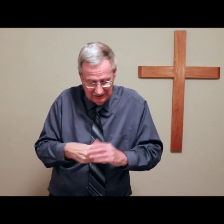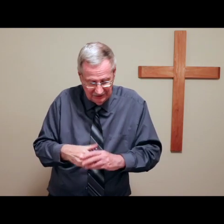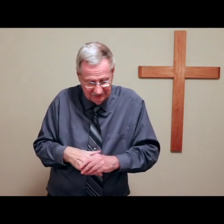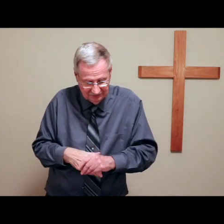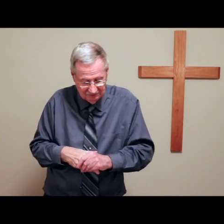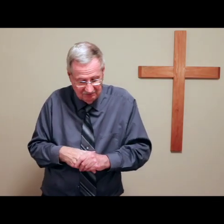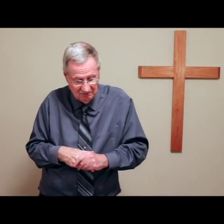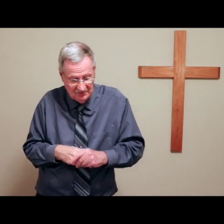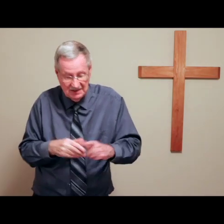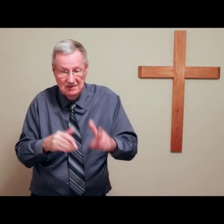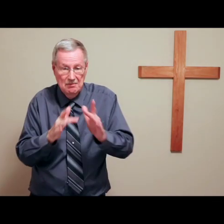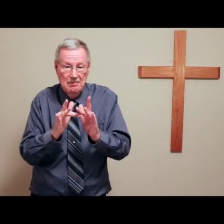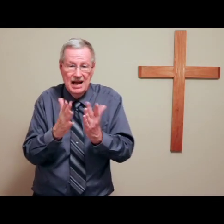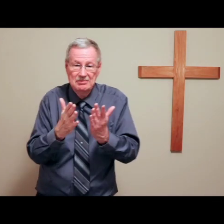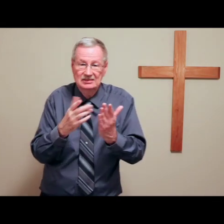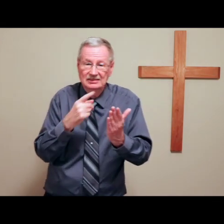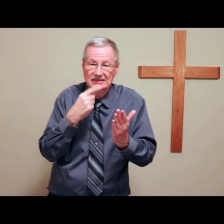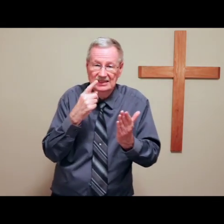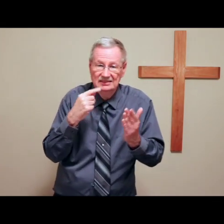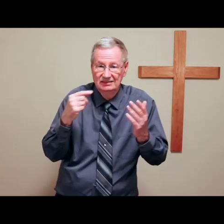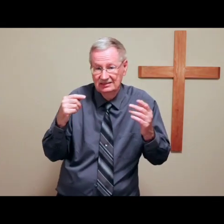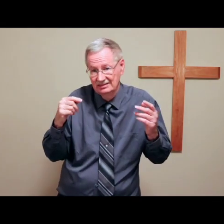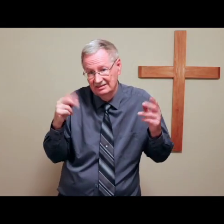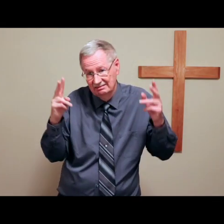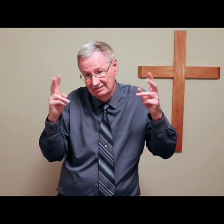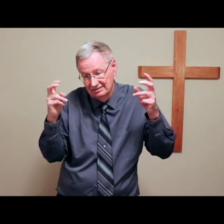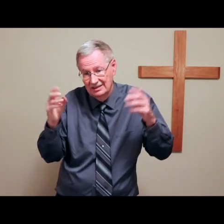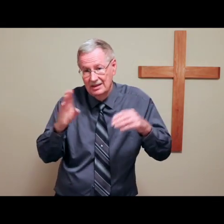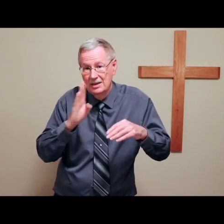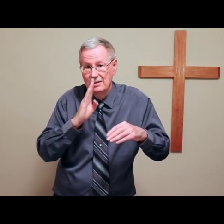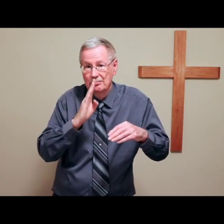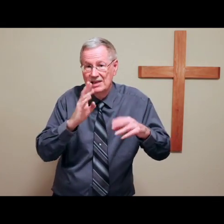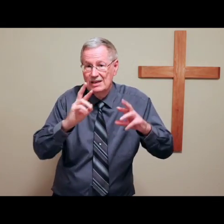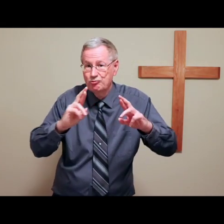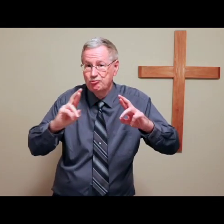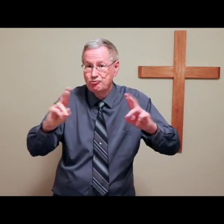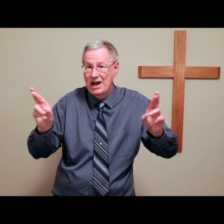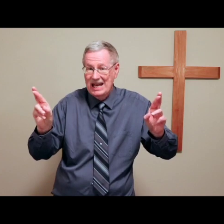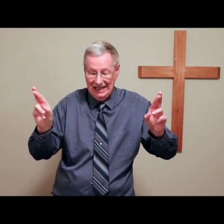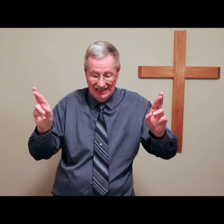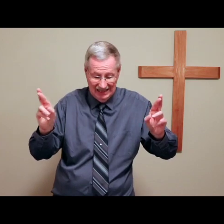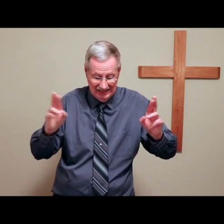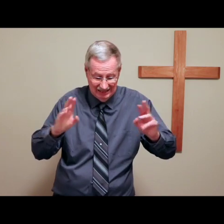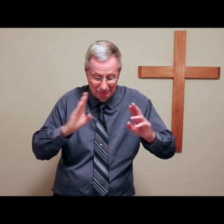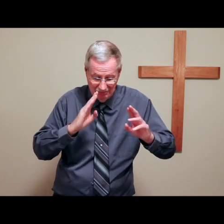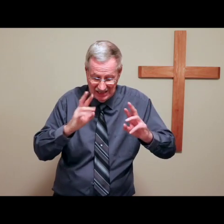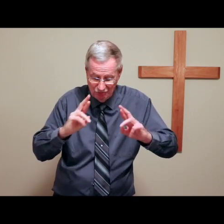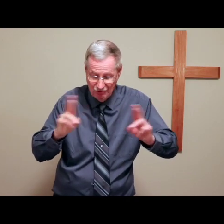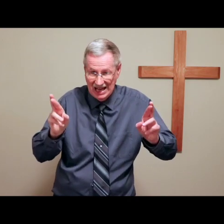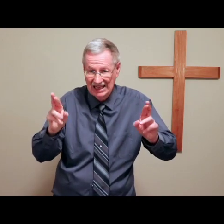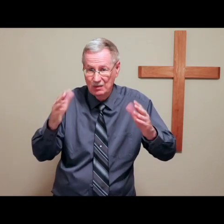So you can understand what I'm saying. The Bible says, be ready, for the Son of